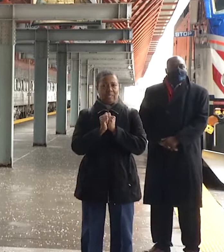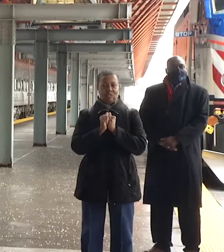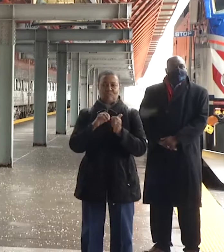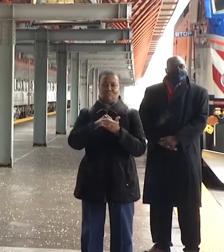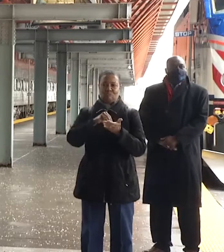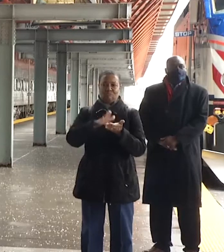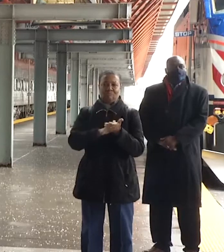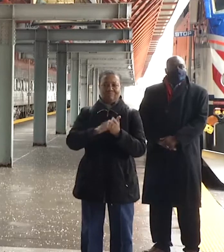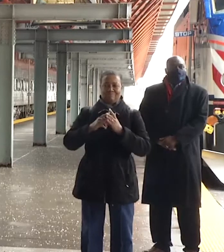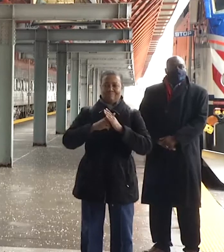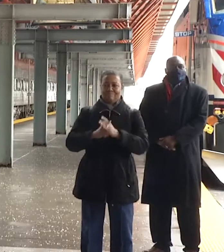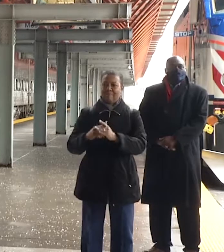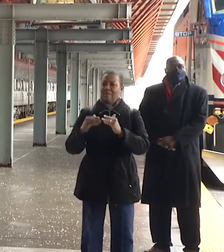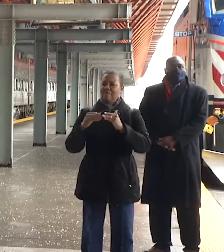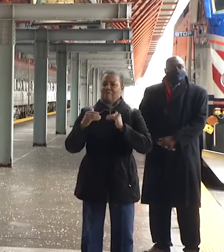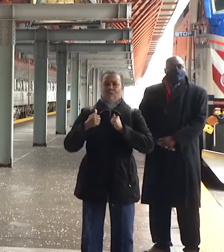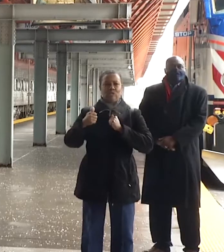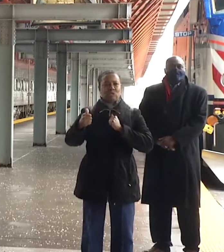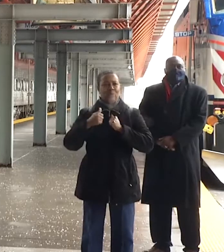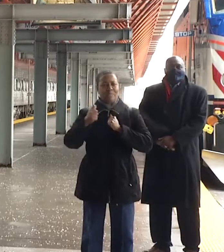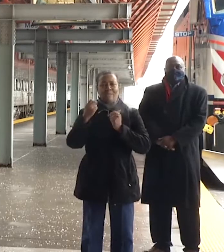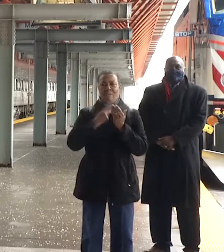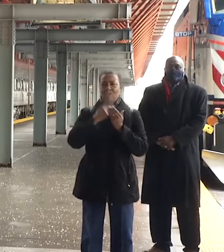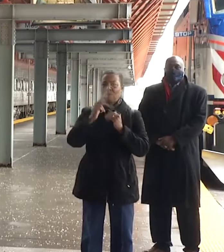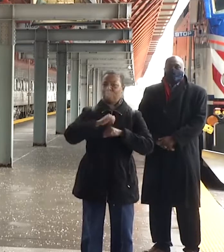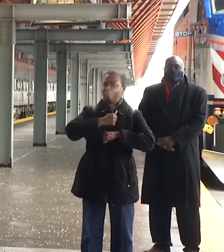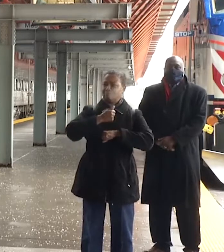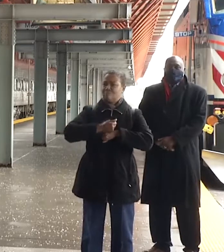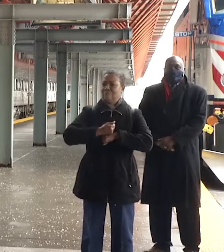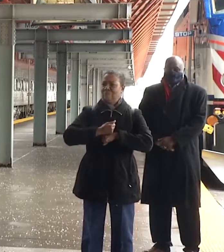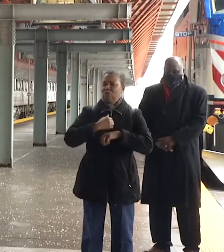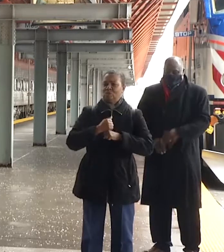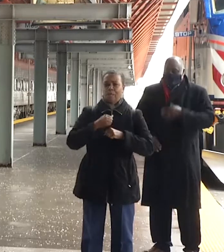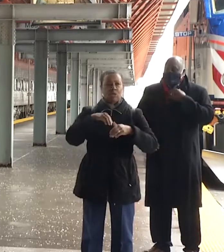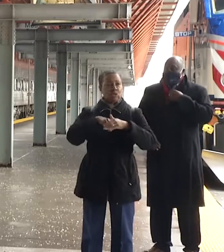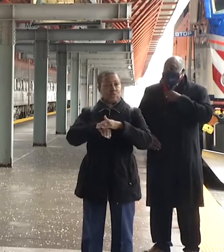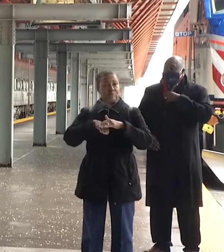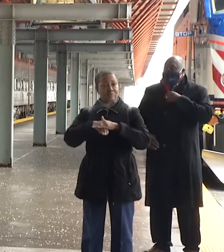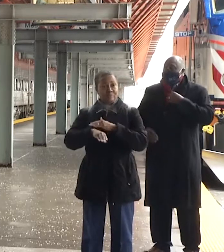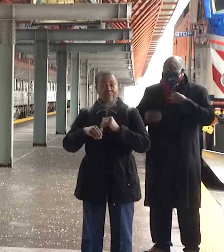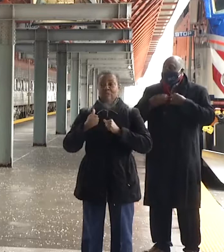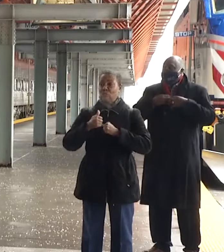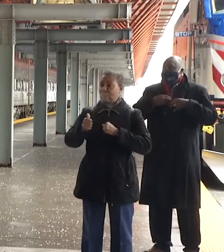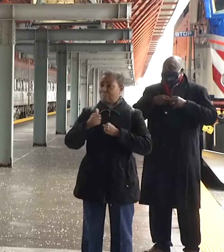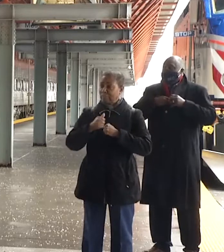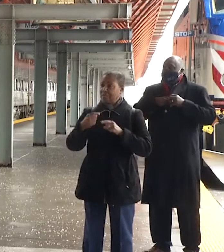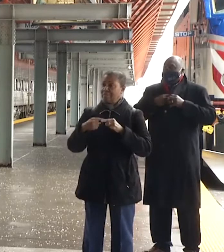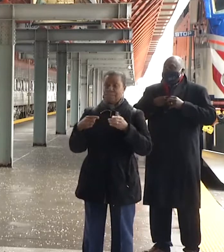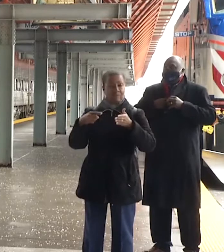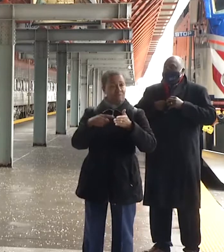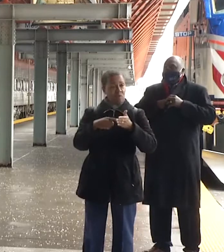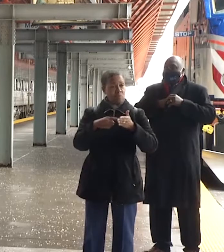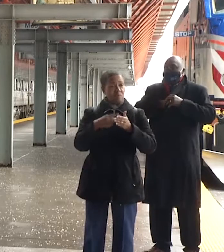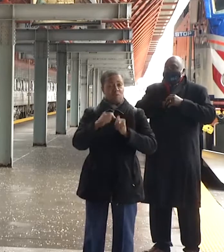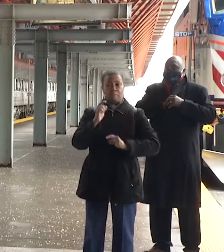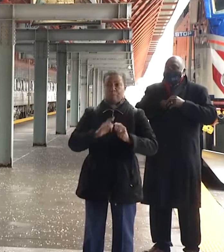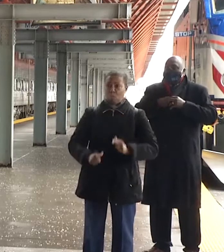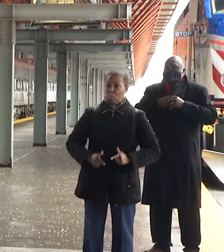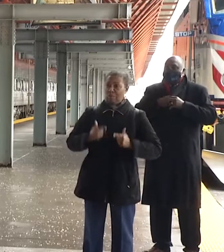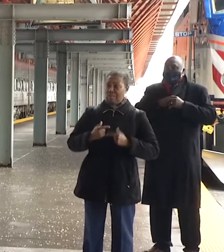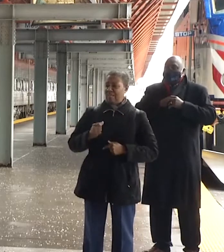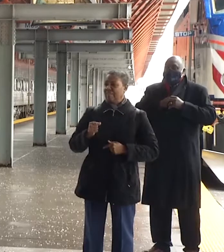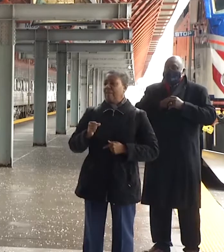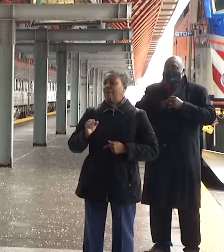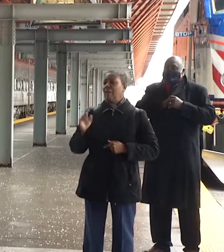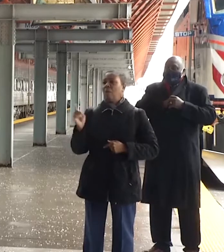the beginning of Fair Transit, a program designed to make transportation more accessible and affordable for residents who